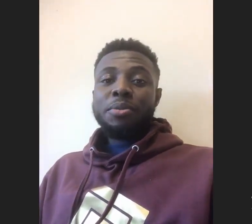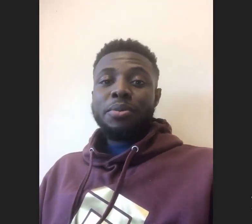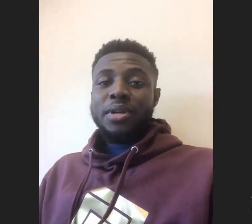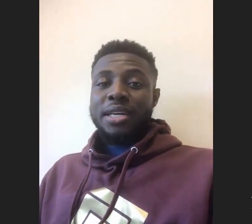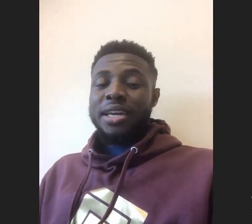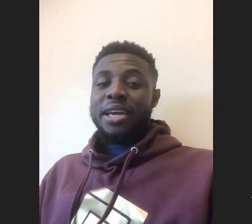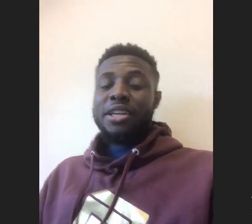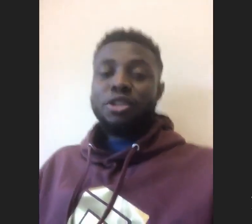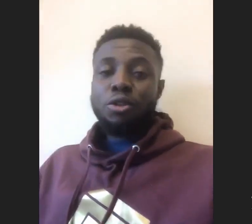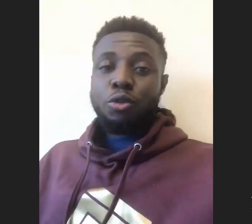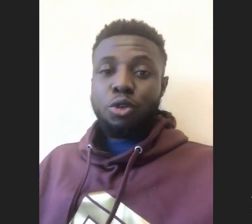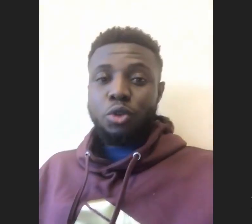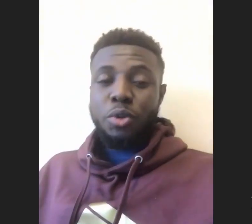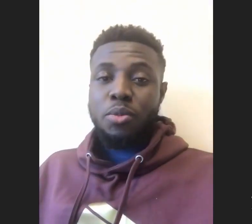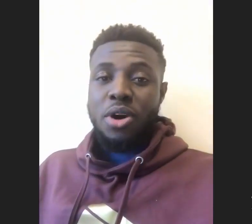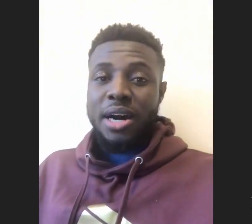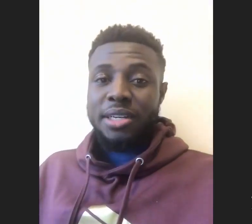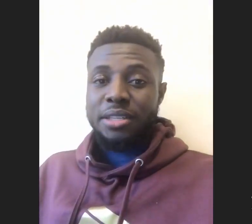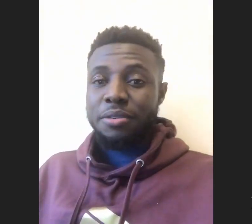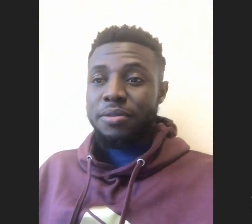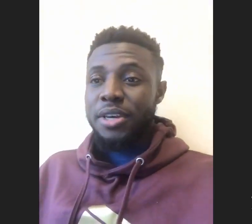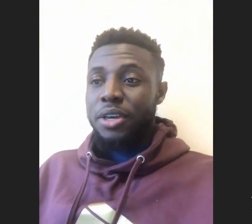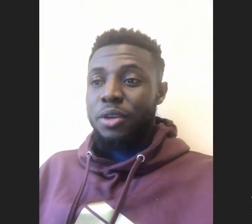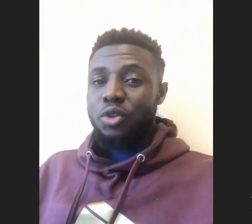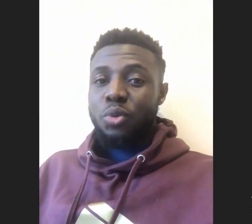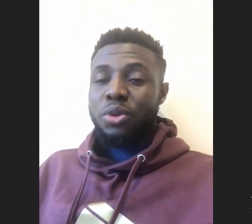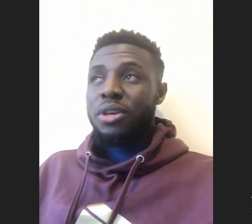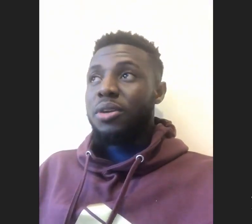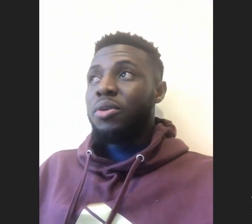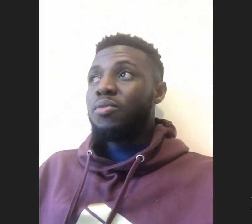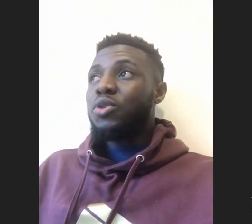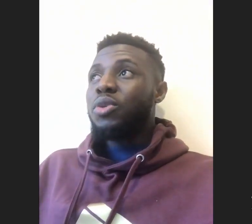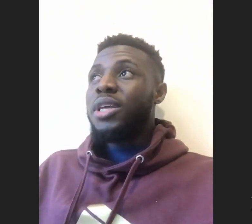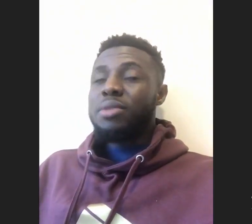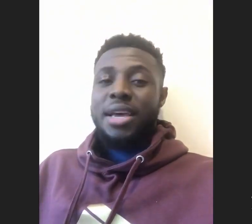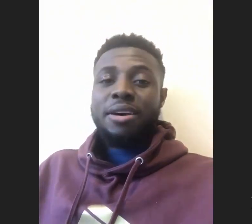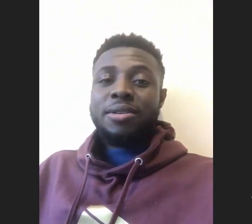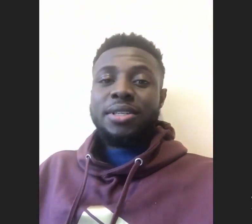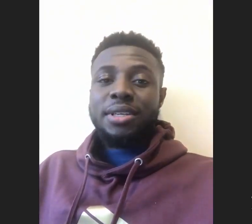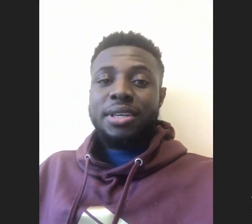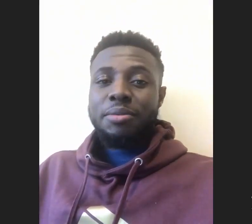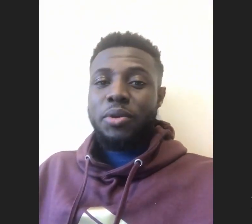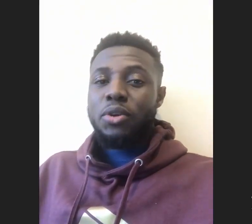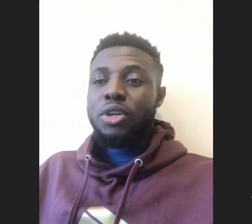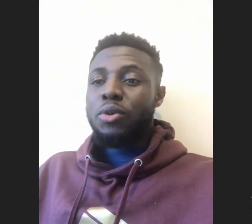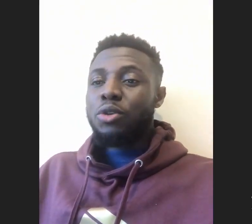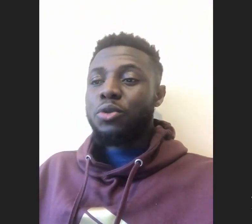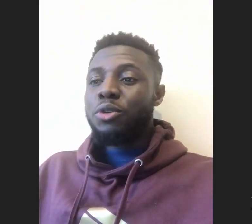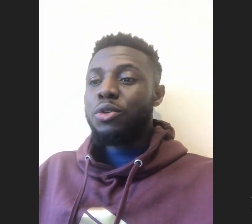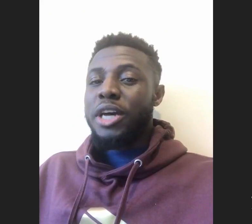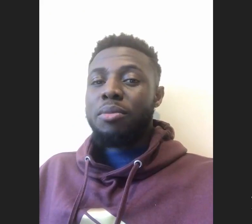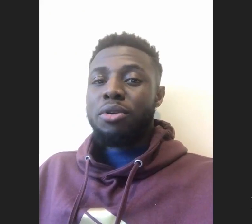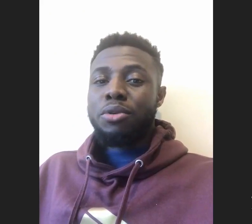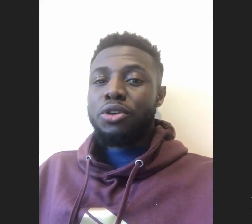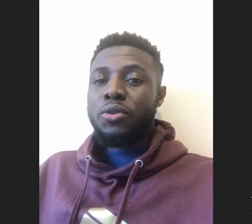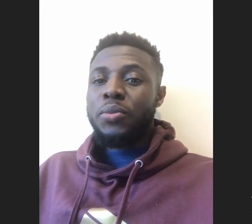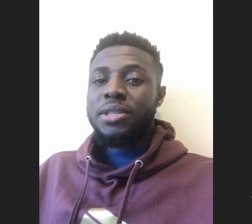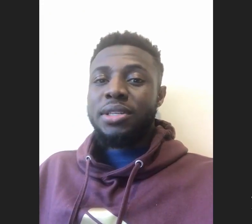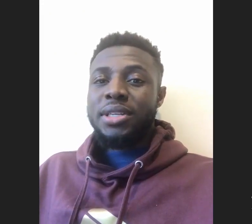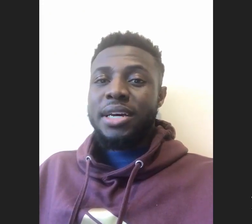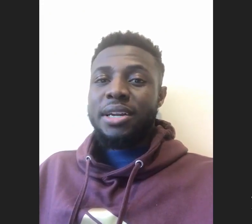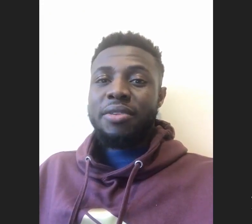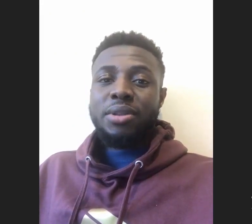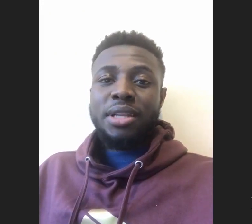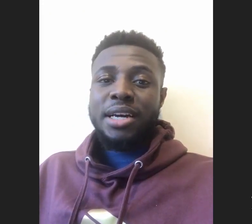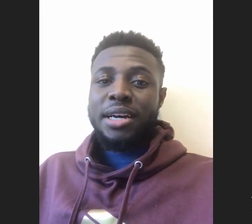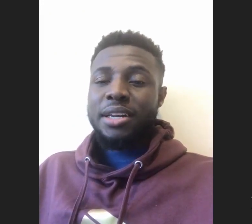empowering people and engaging youth to be more active, to eat healthy, because I want to reduce high blood pressure,